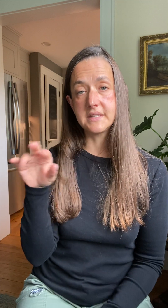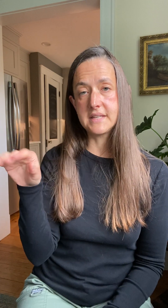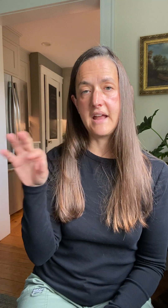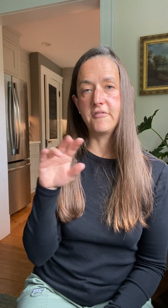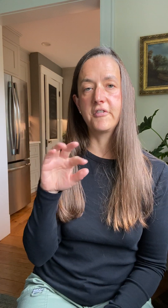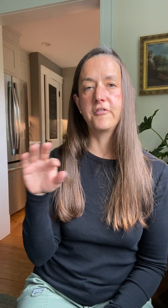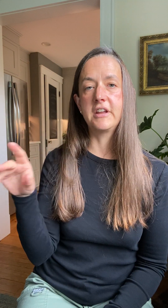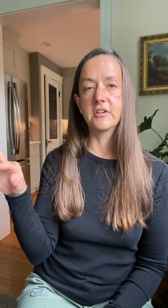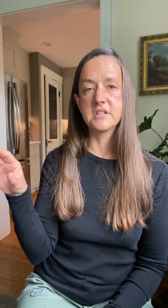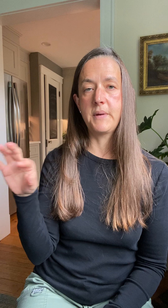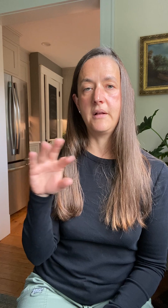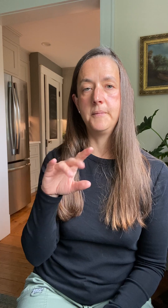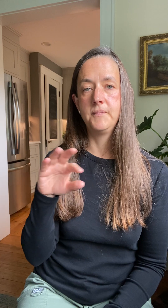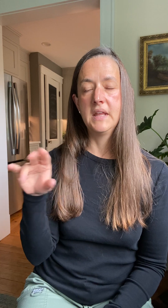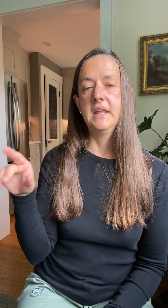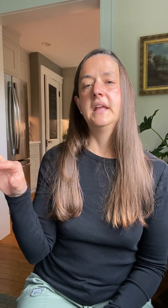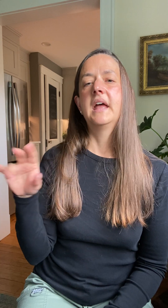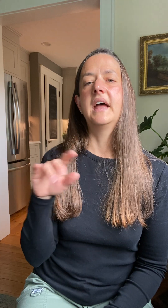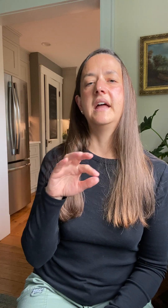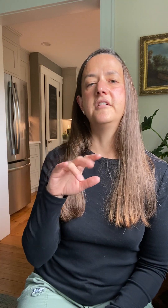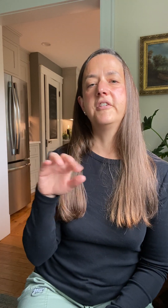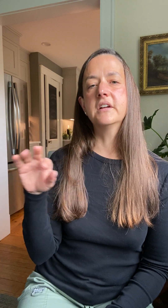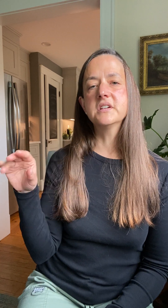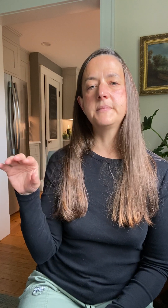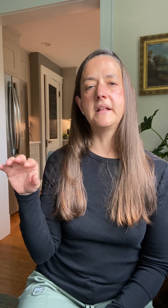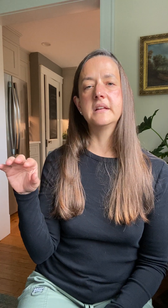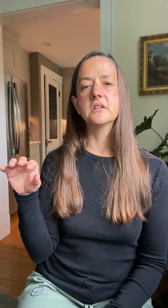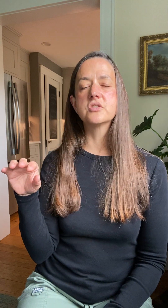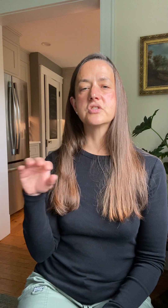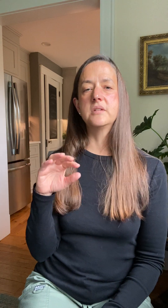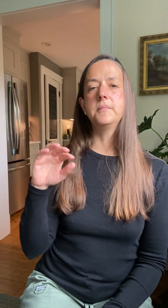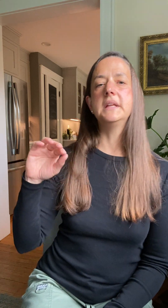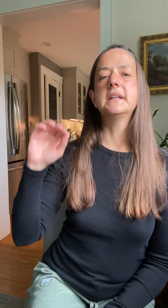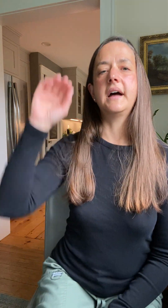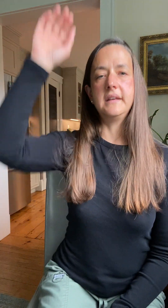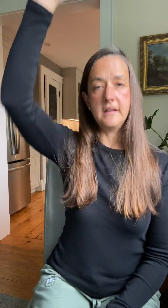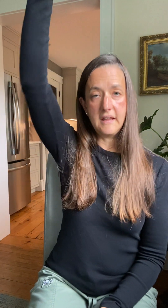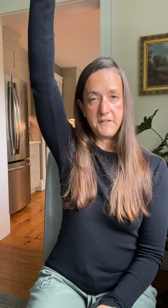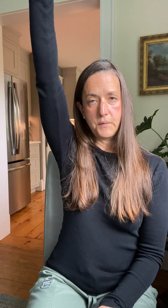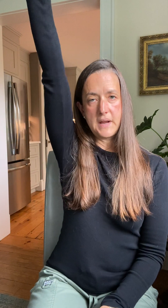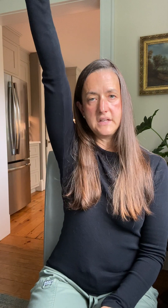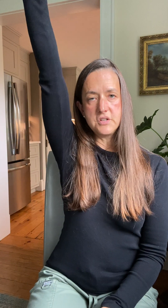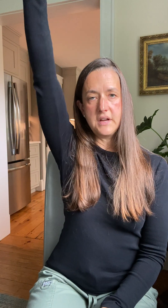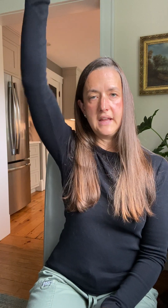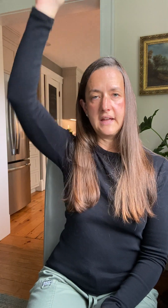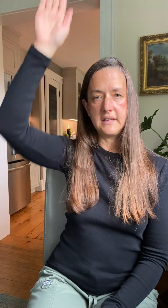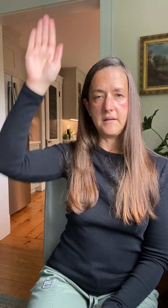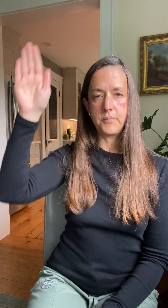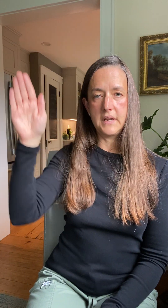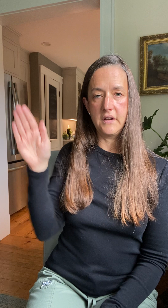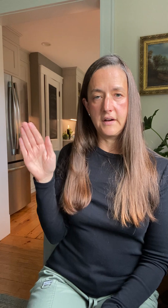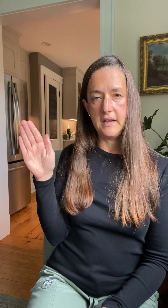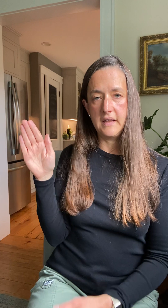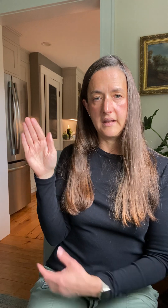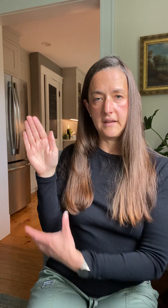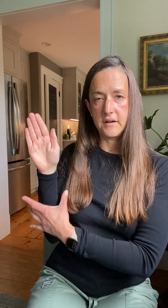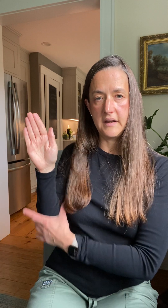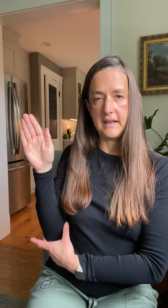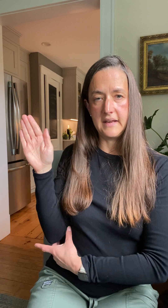sign for finger spell. And finger spelling should be done if you raise your hand and bring your hand